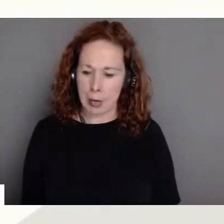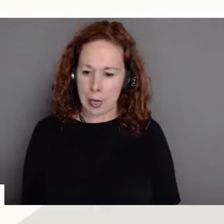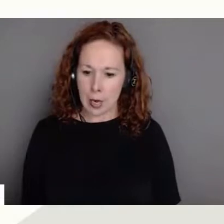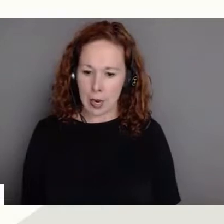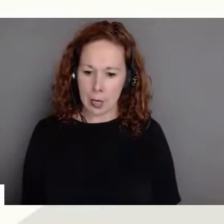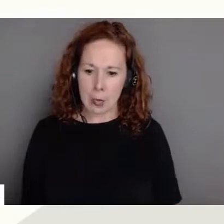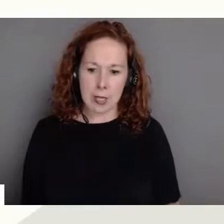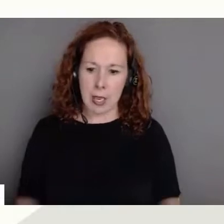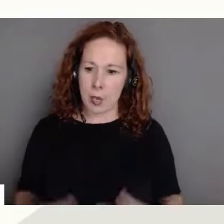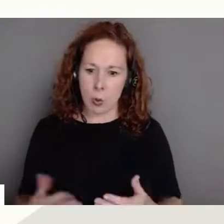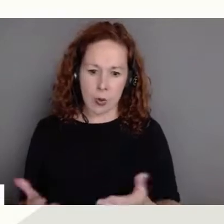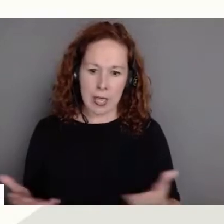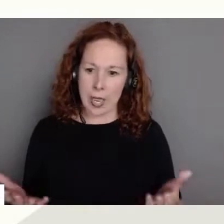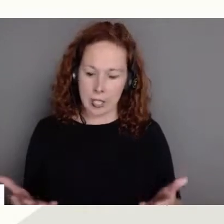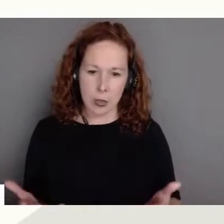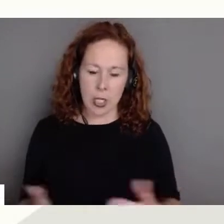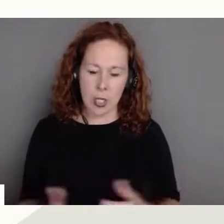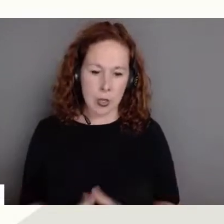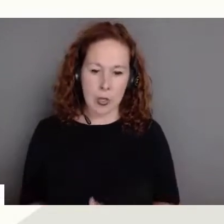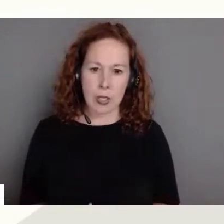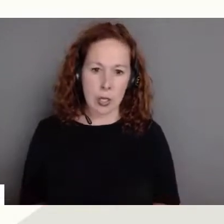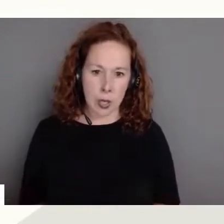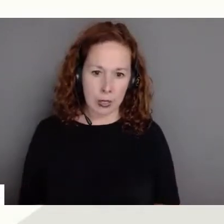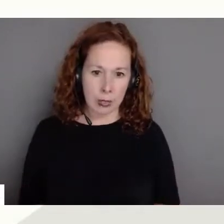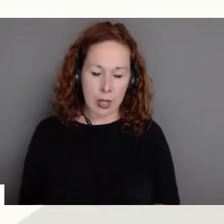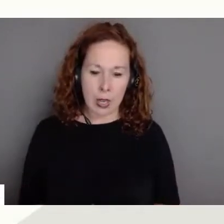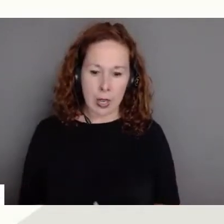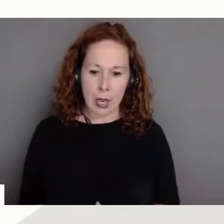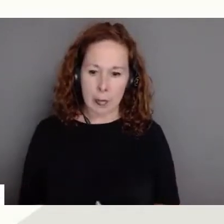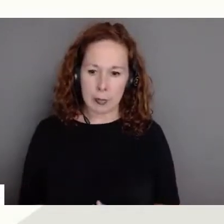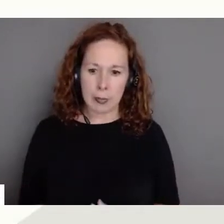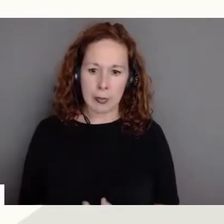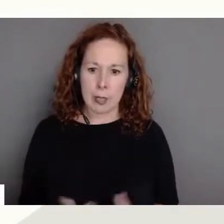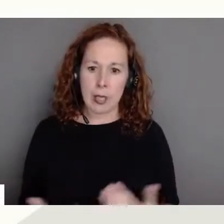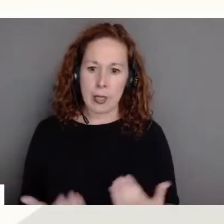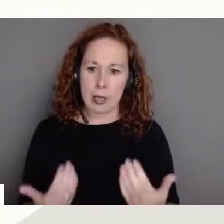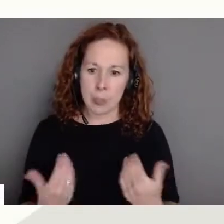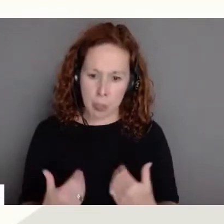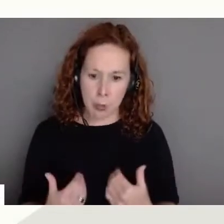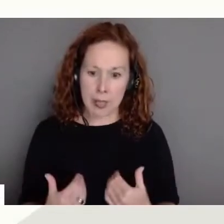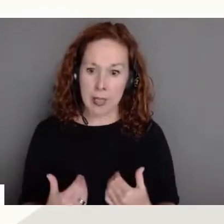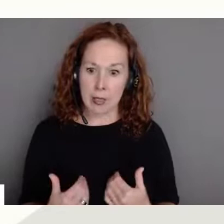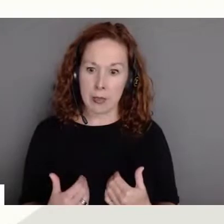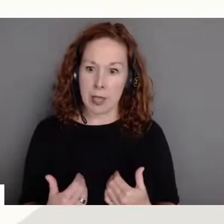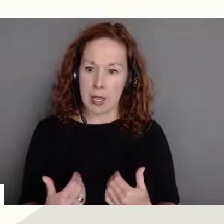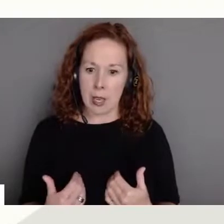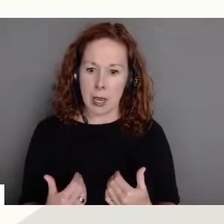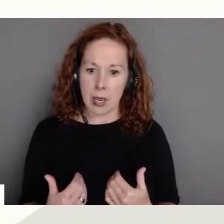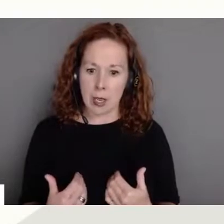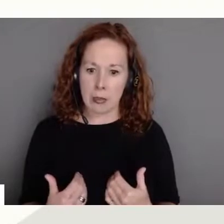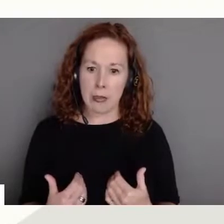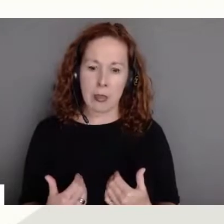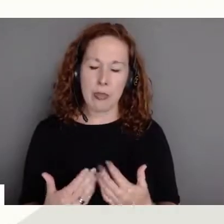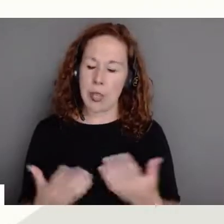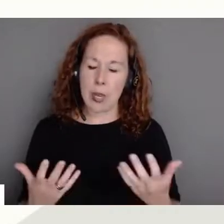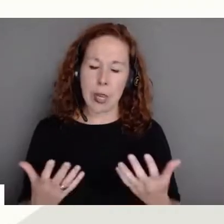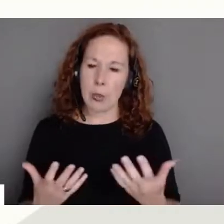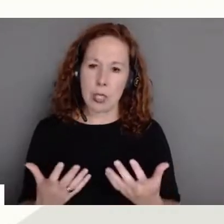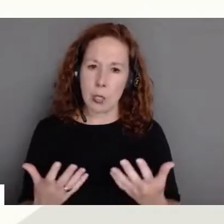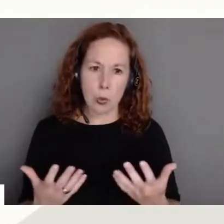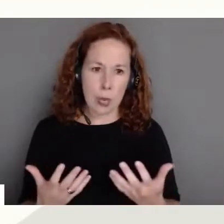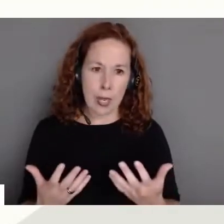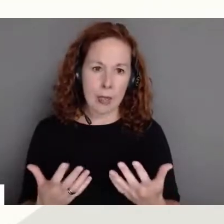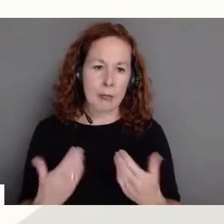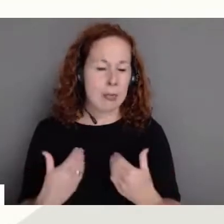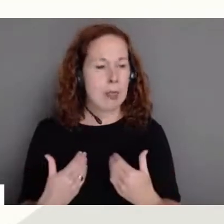from, say, over the last few years, a lot of um, introspective of figuring